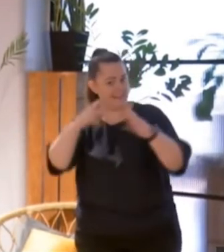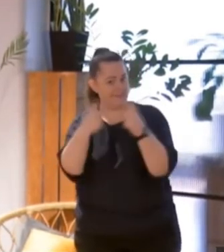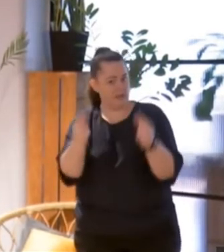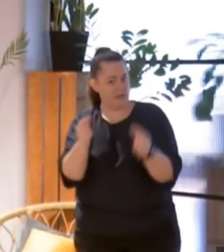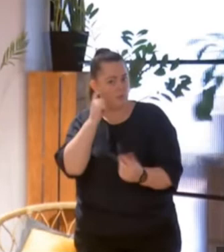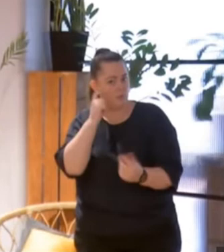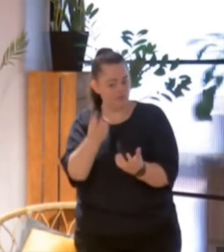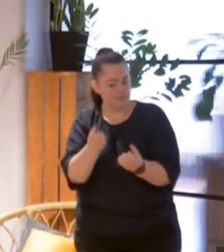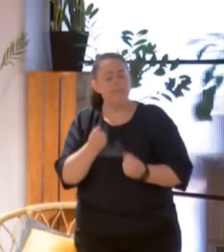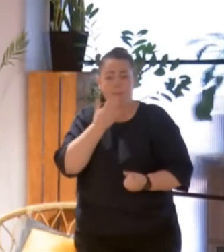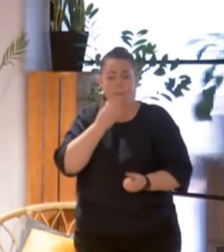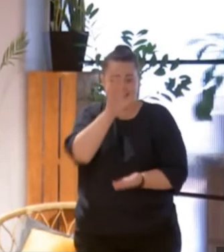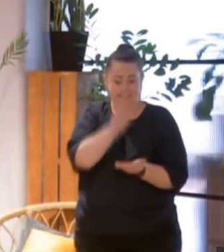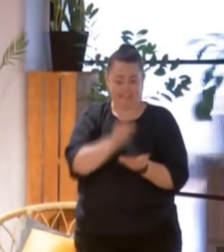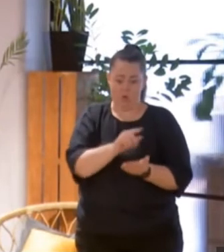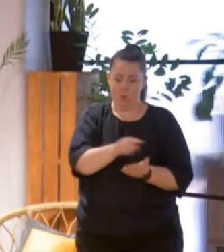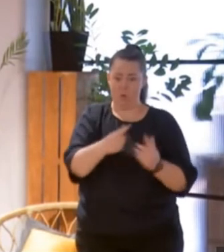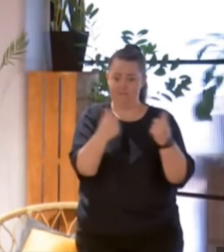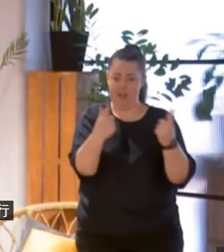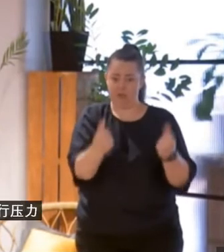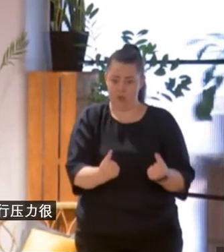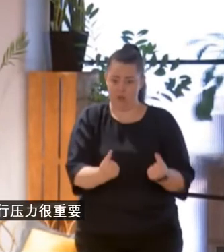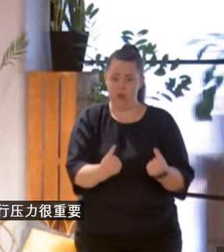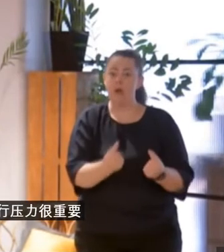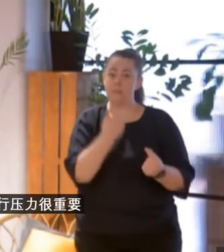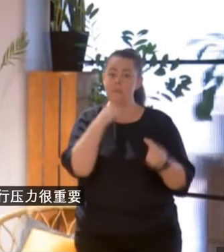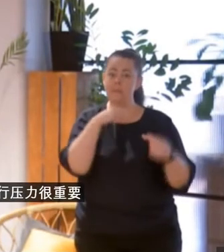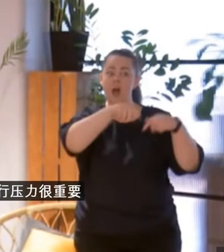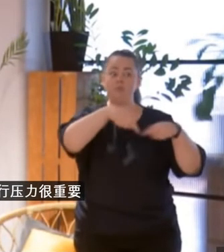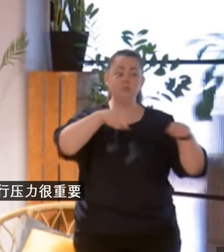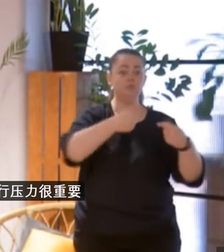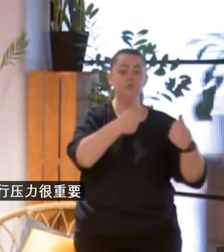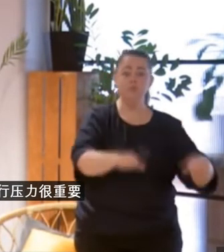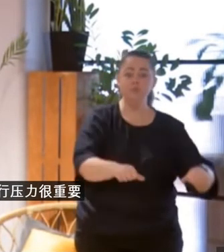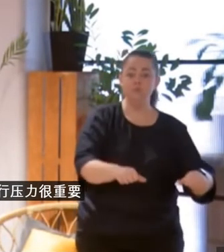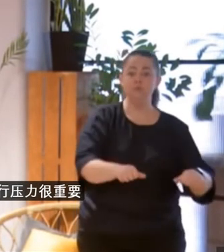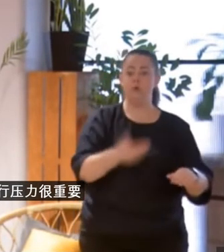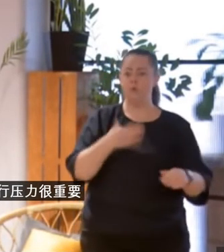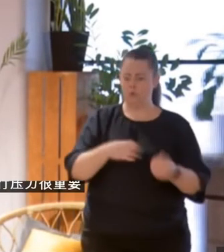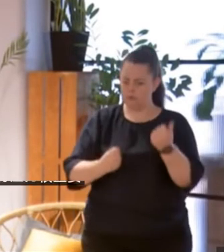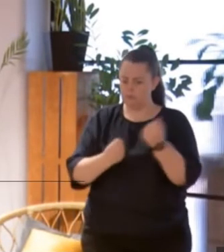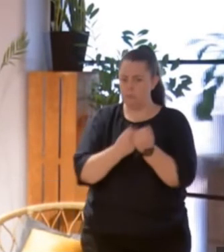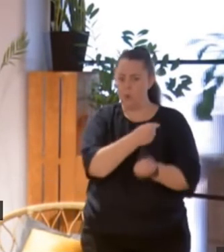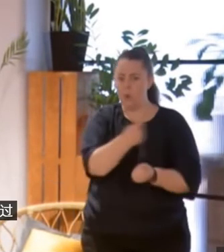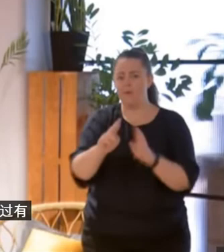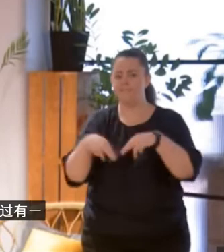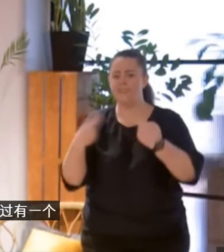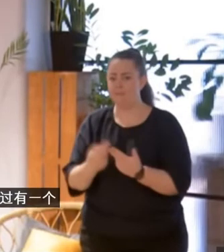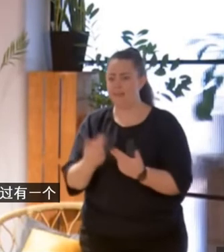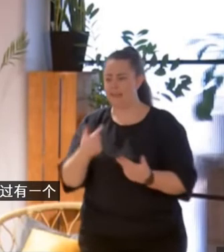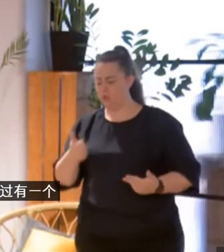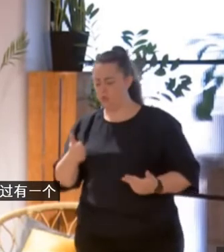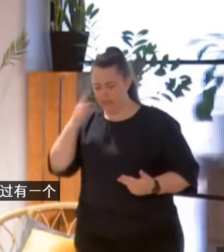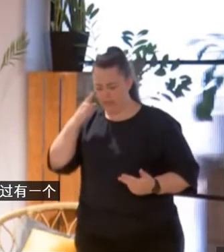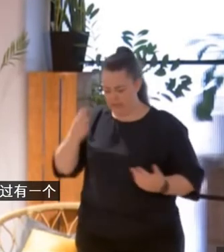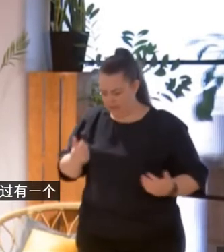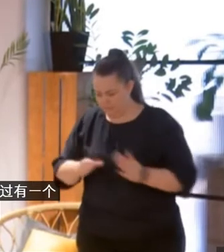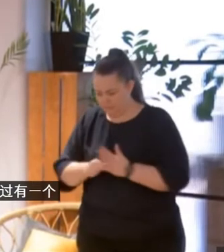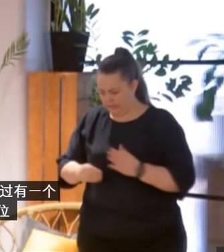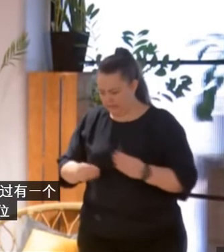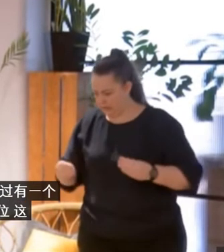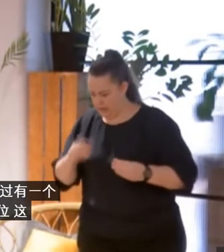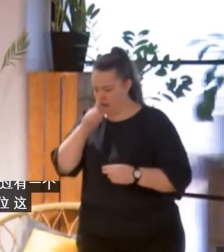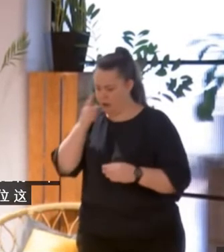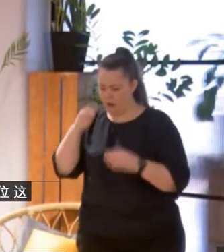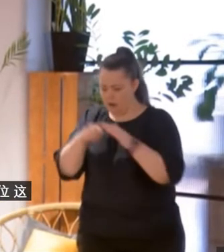and use these vouchers. It's important in terms of putting downward pressure on household budgets. We want to support families across the state. We said it's a government that puts